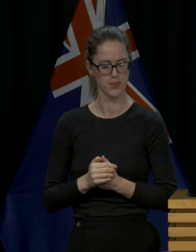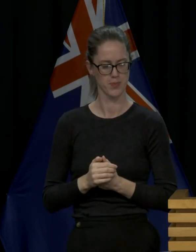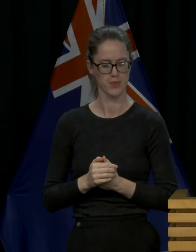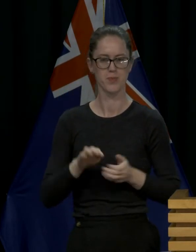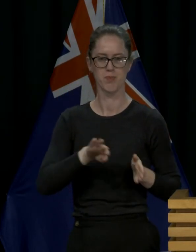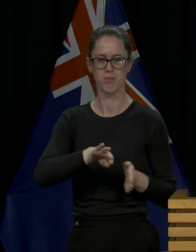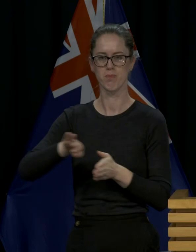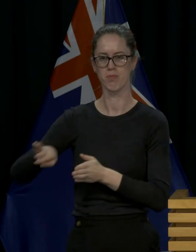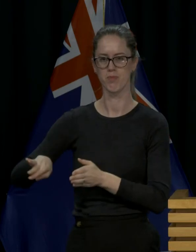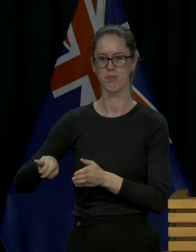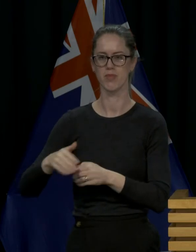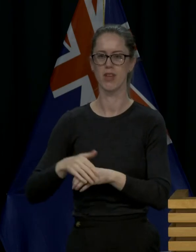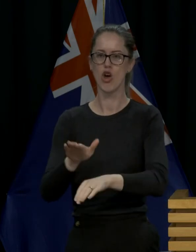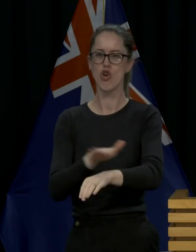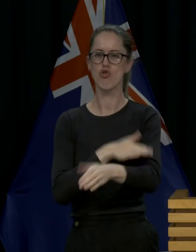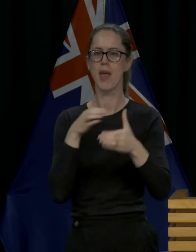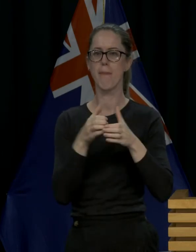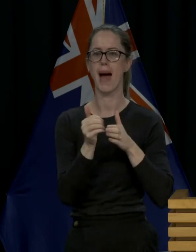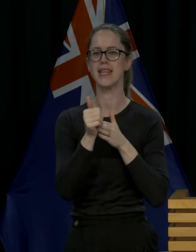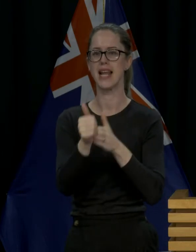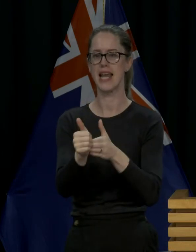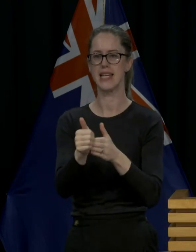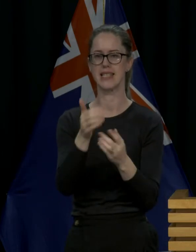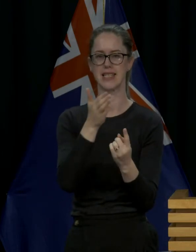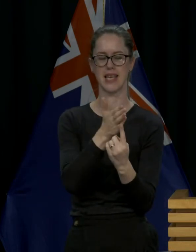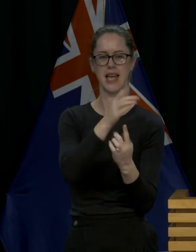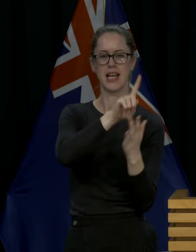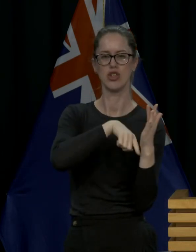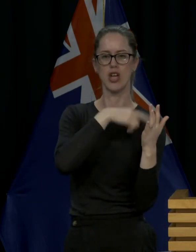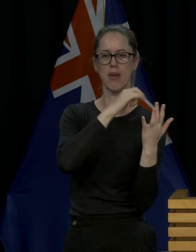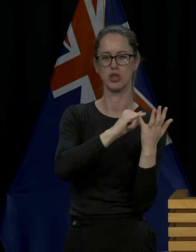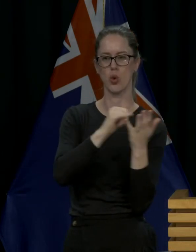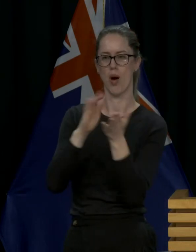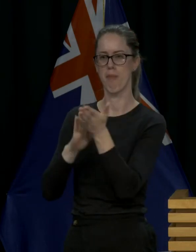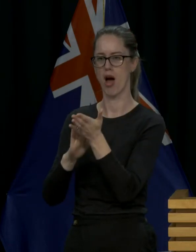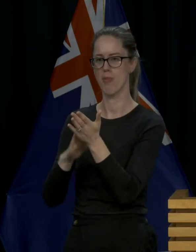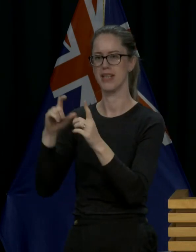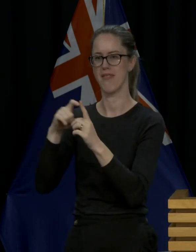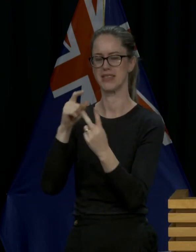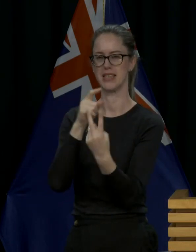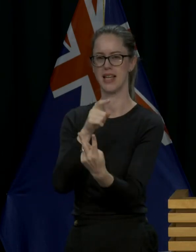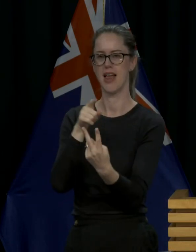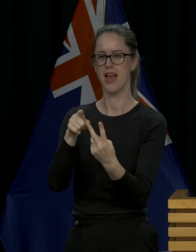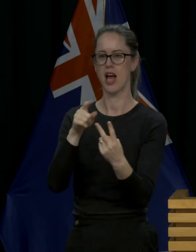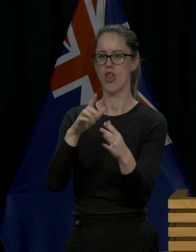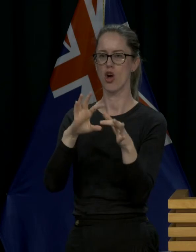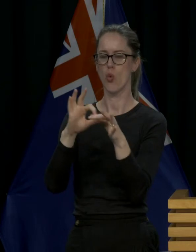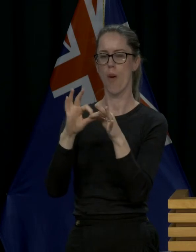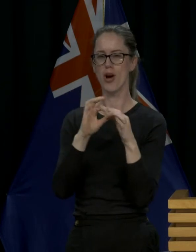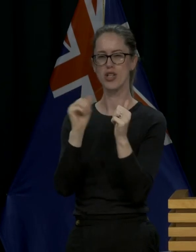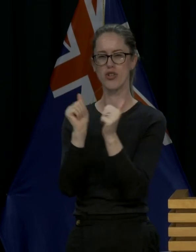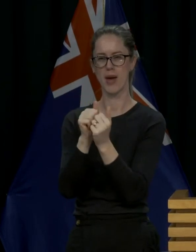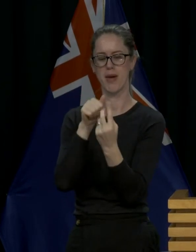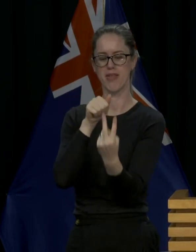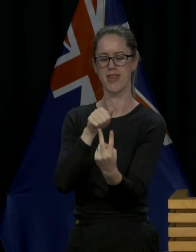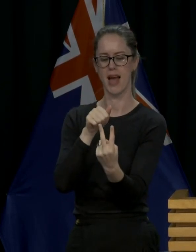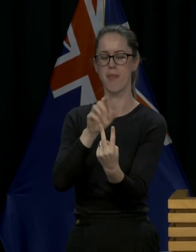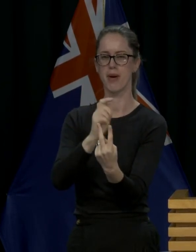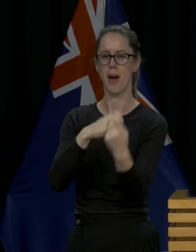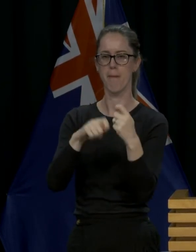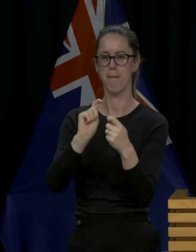set out, James Shaw and Marama Davidson are Cooperation Agreement Ministers outside of Cabinet, and we will also have 2